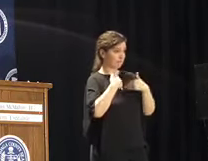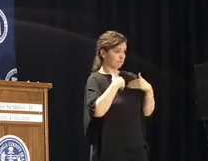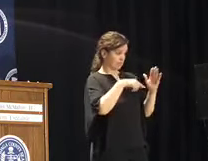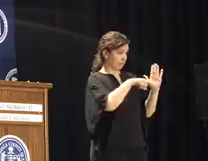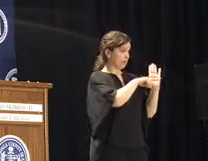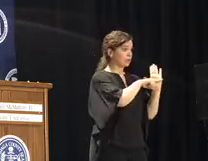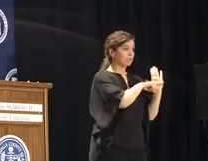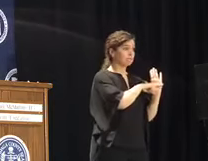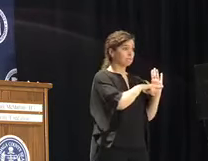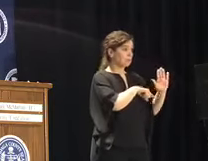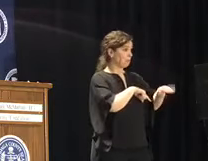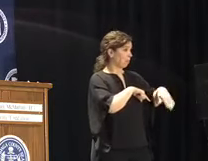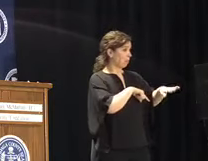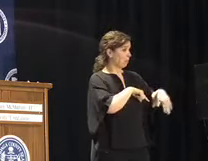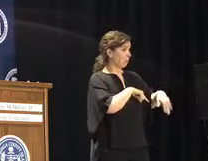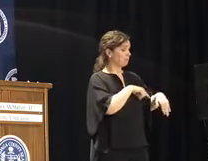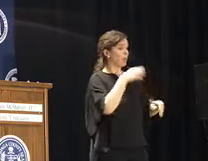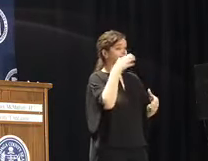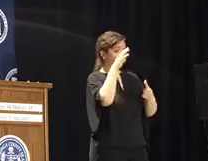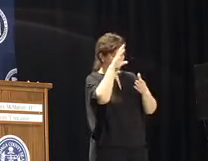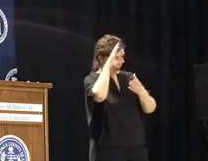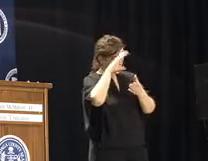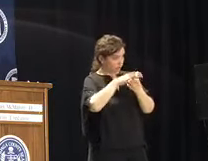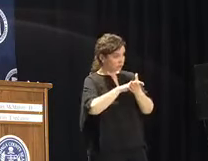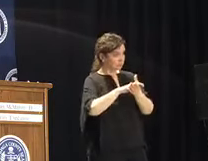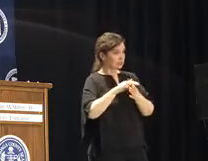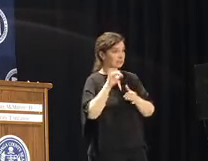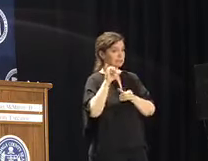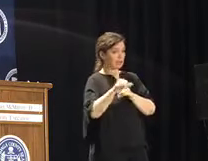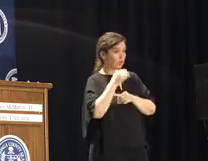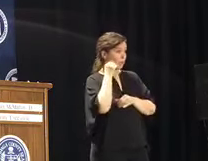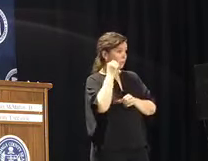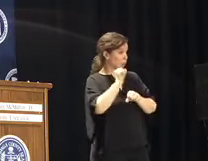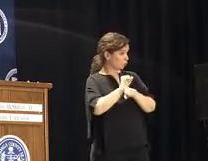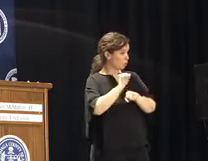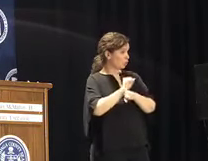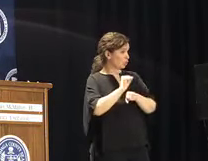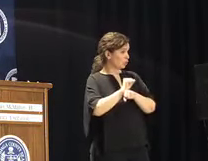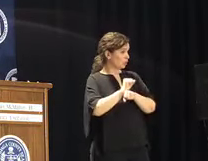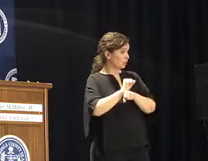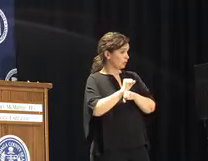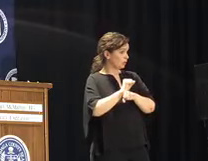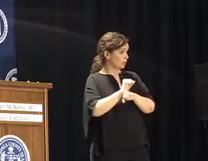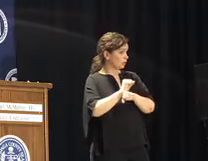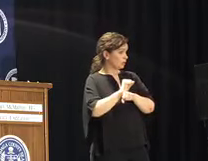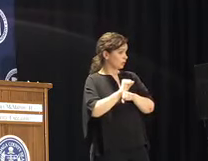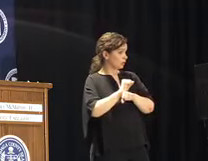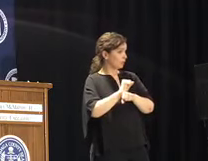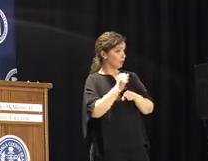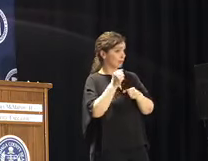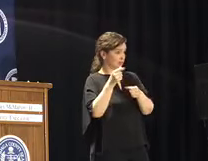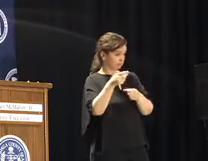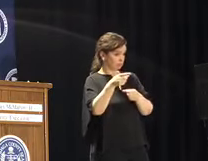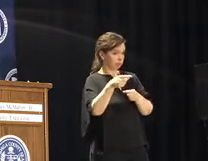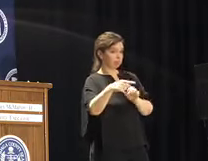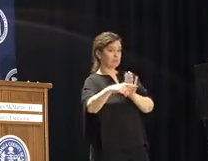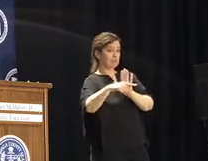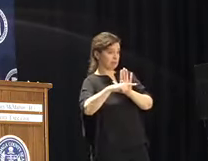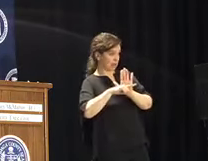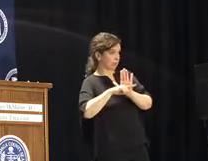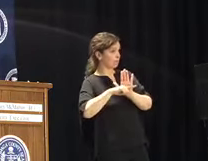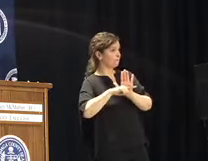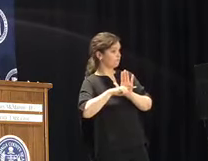work in a protective way in case her test came back positive. He now needs paperwork proving it was a negative result, but he says he's